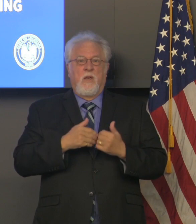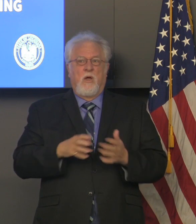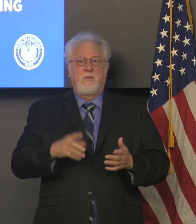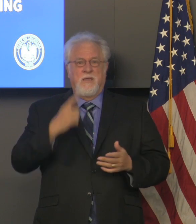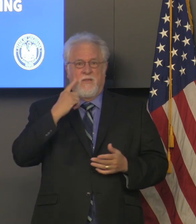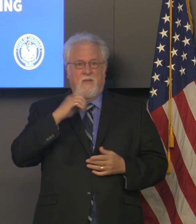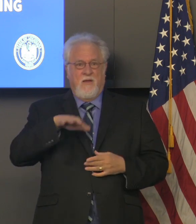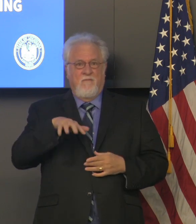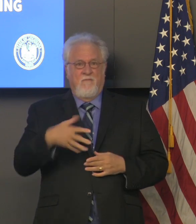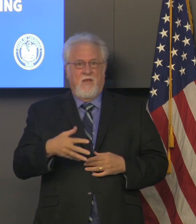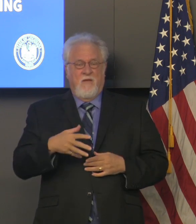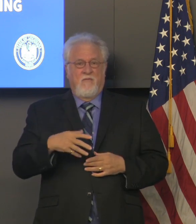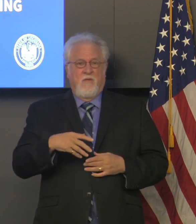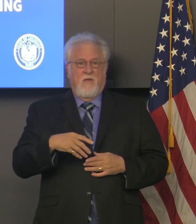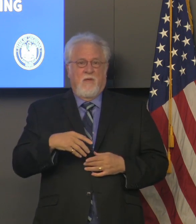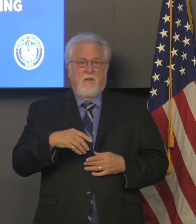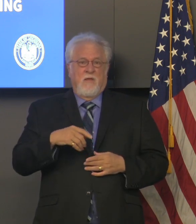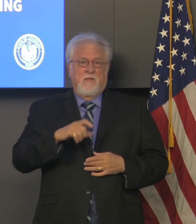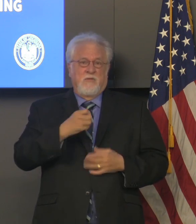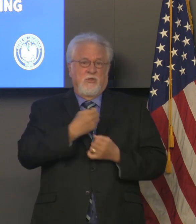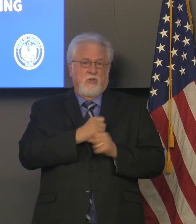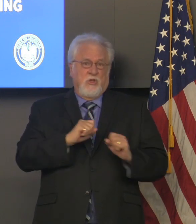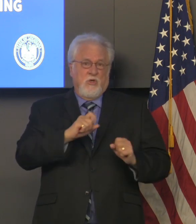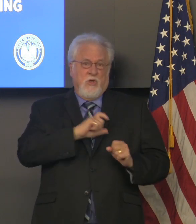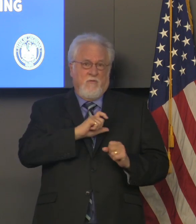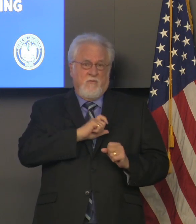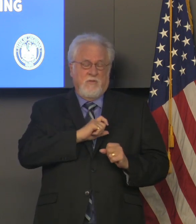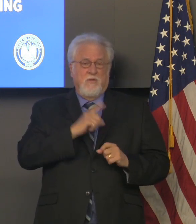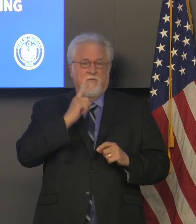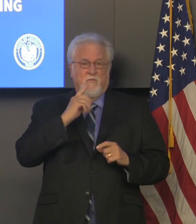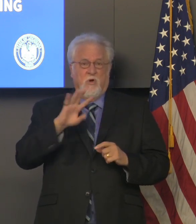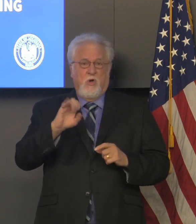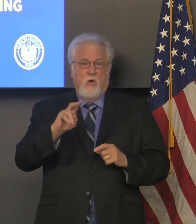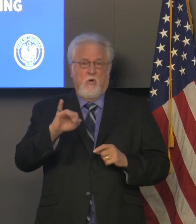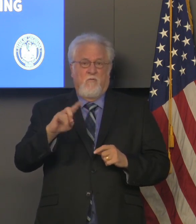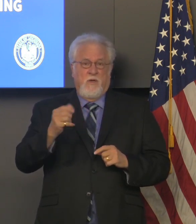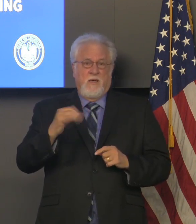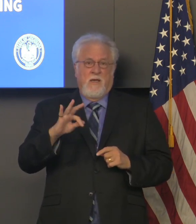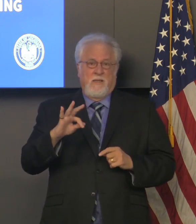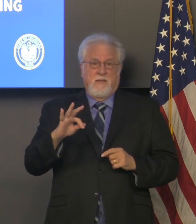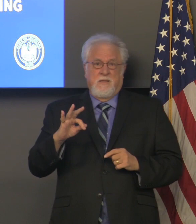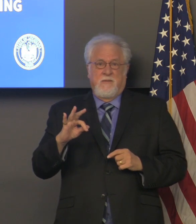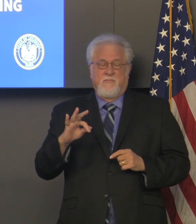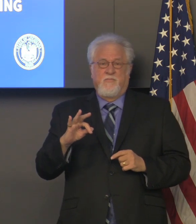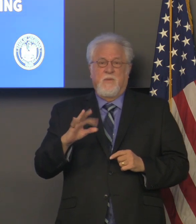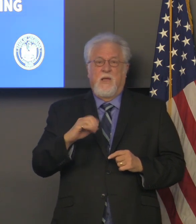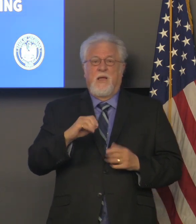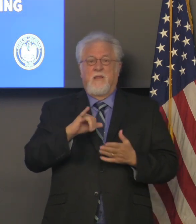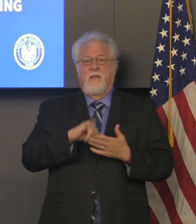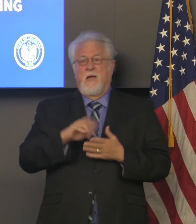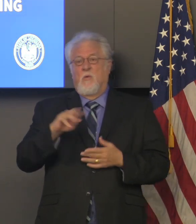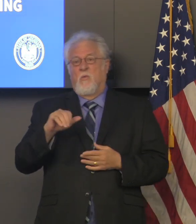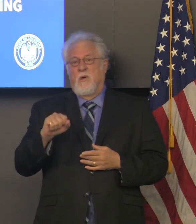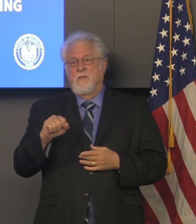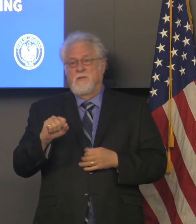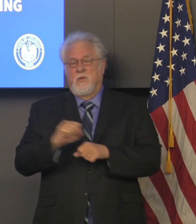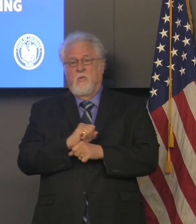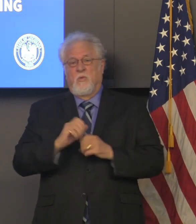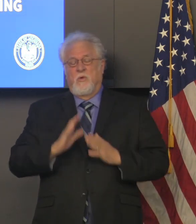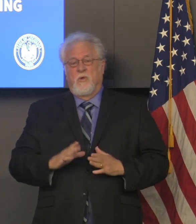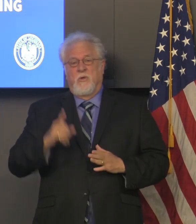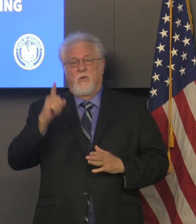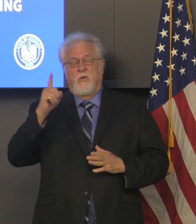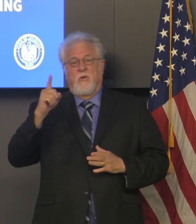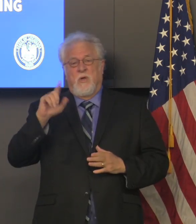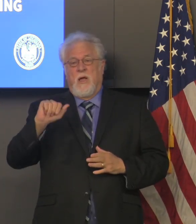was our 5th corrections officer over the weekend to COVID-19, and that was a worker